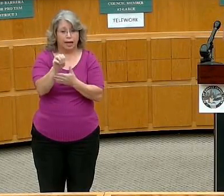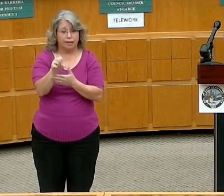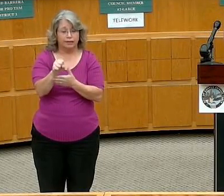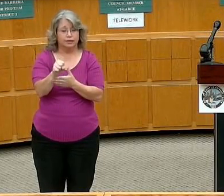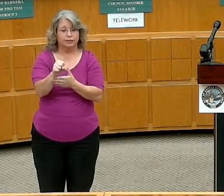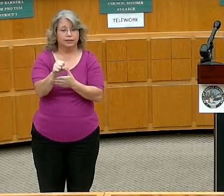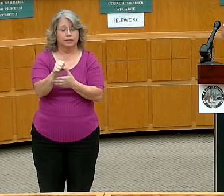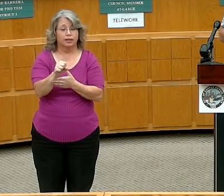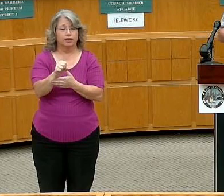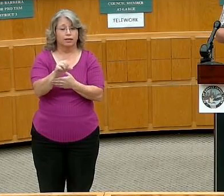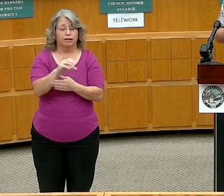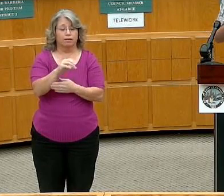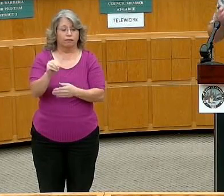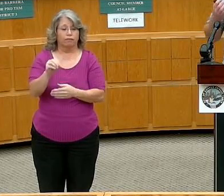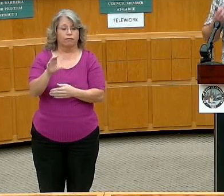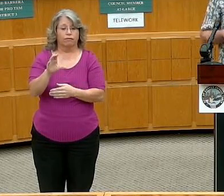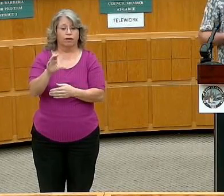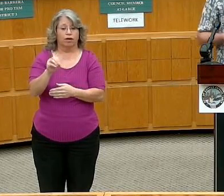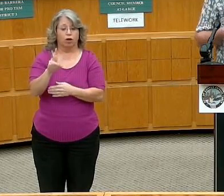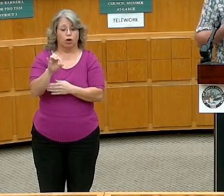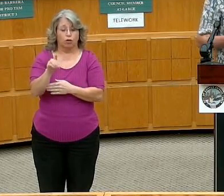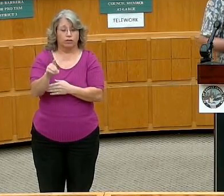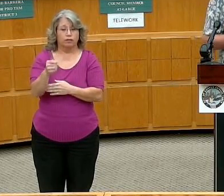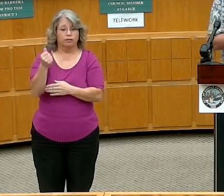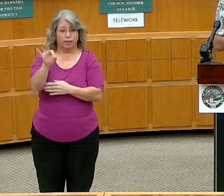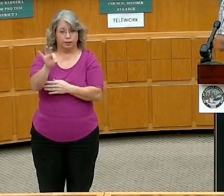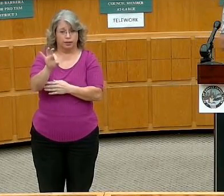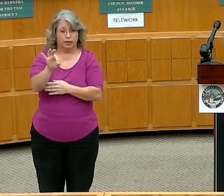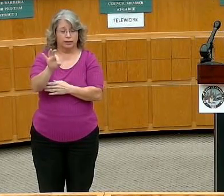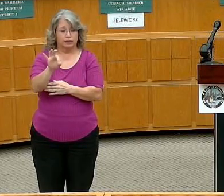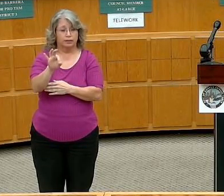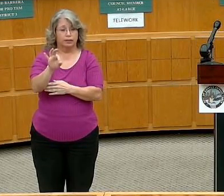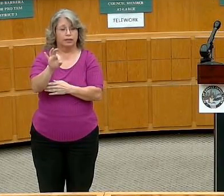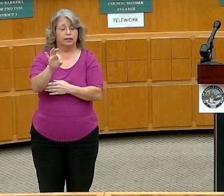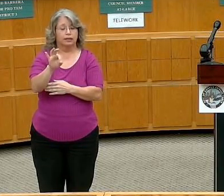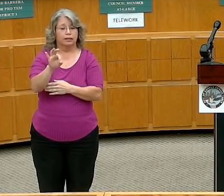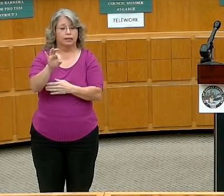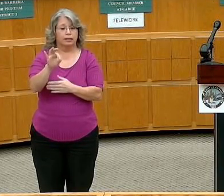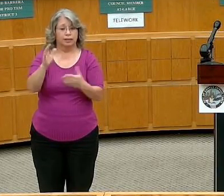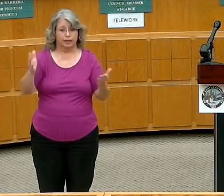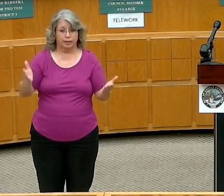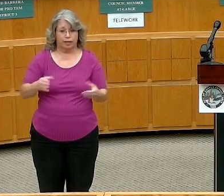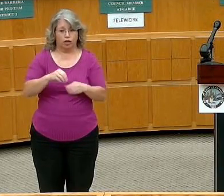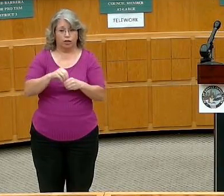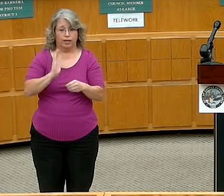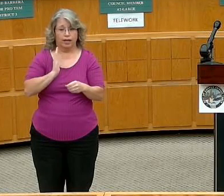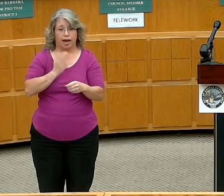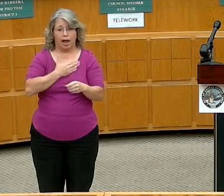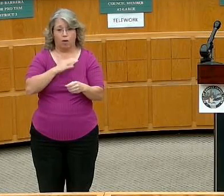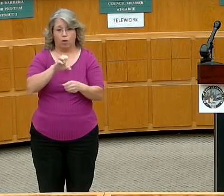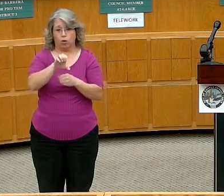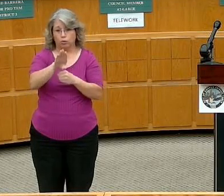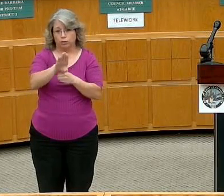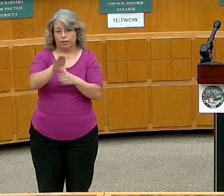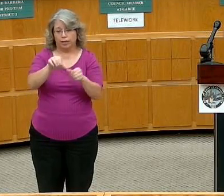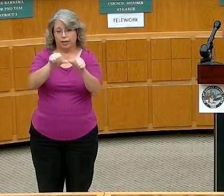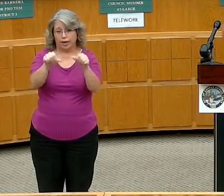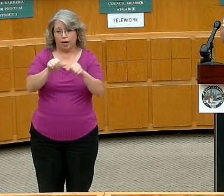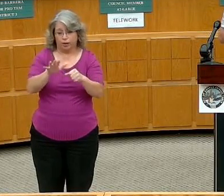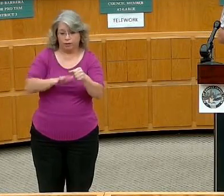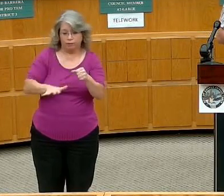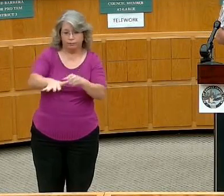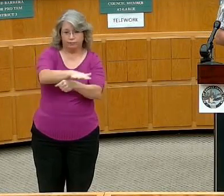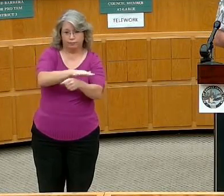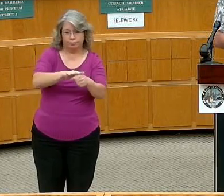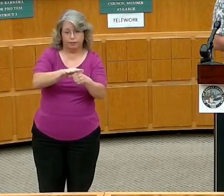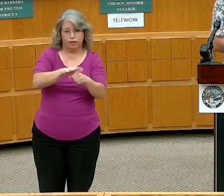corona, COVID ID 19 in the Coastal Bend area, and that would be on